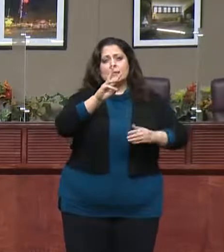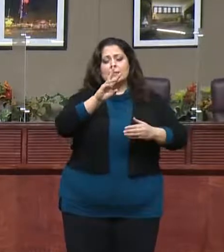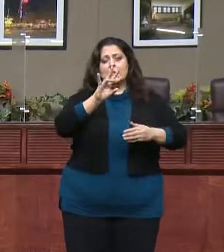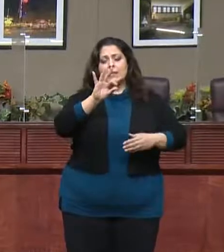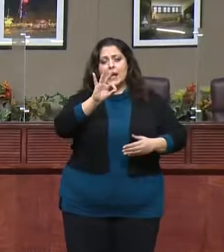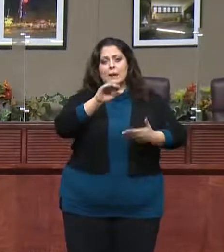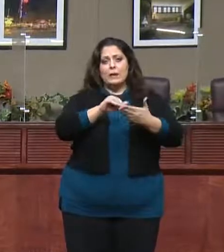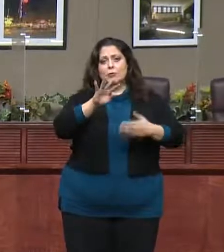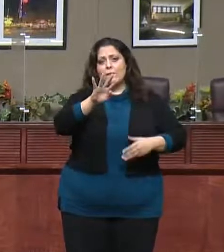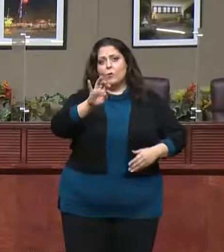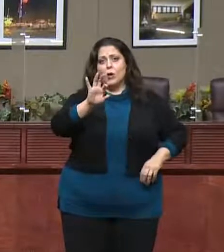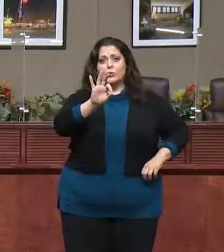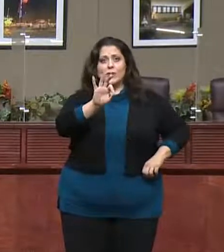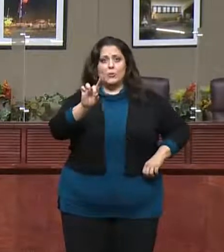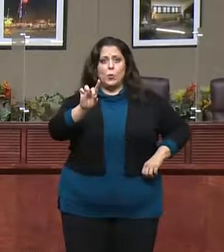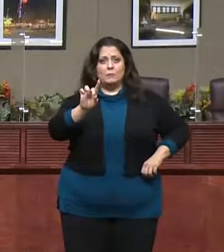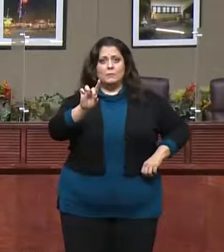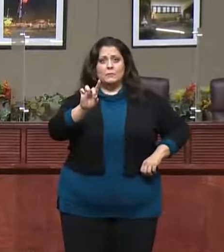69,491, with